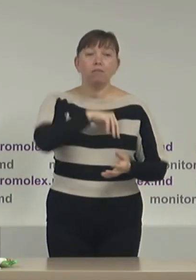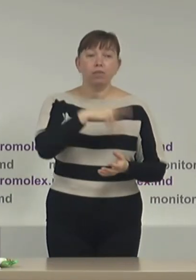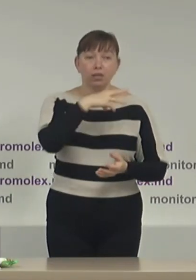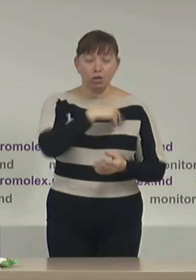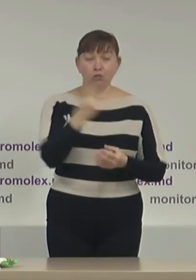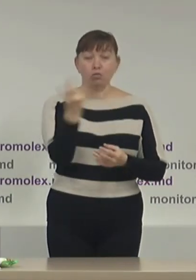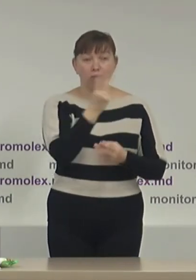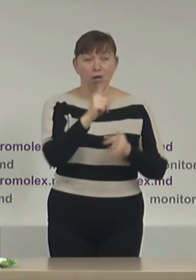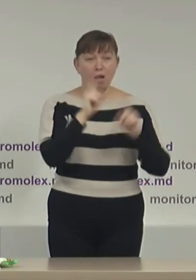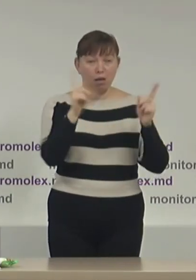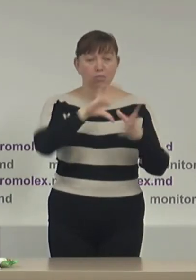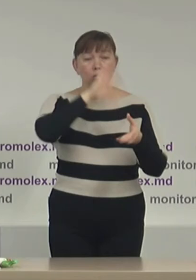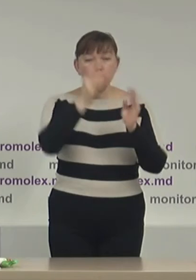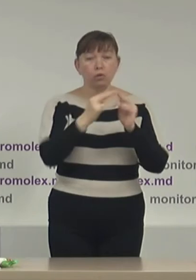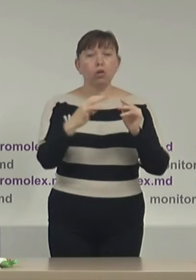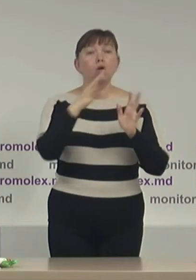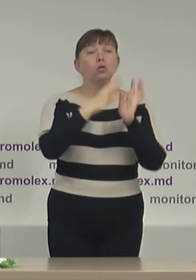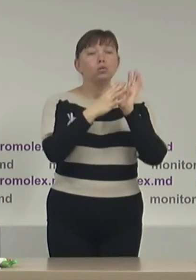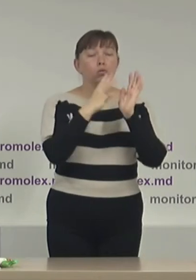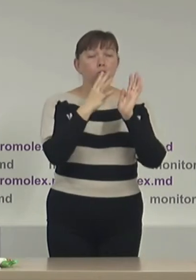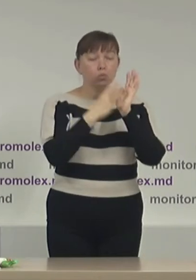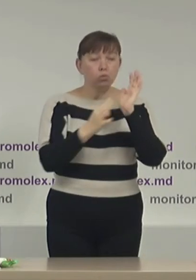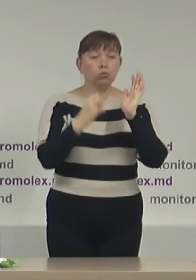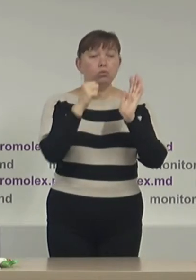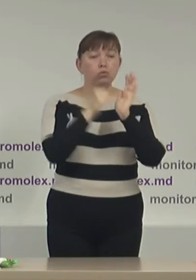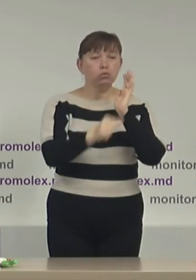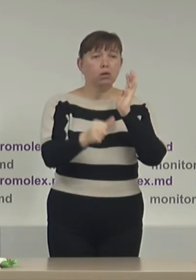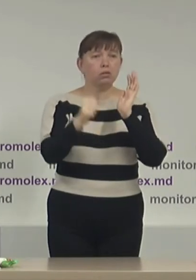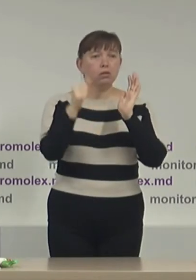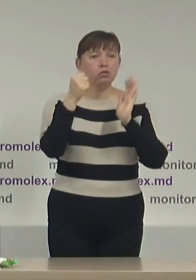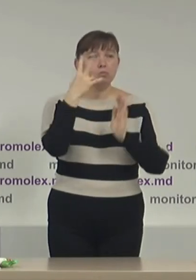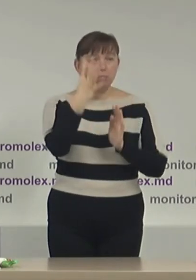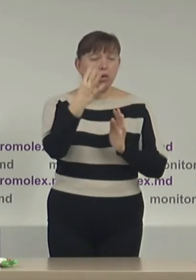both electoral contenders collected